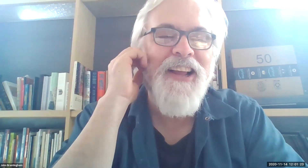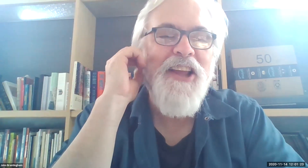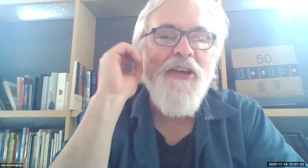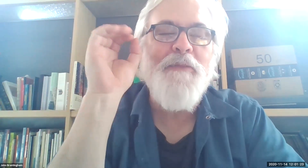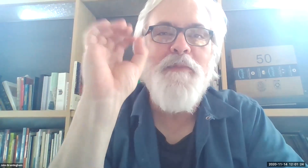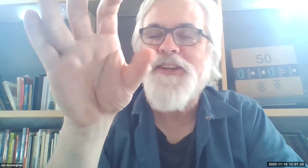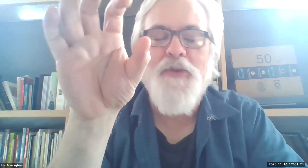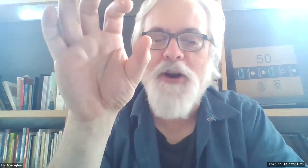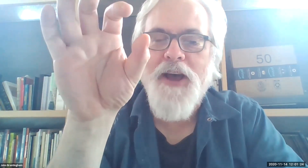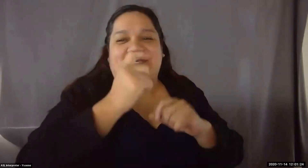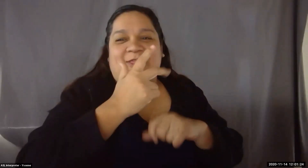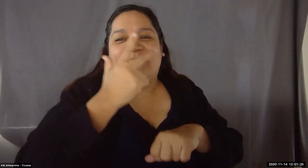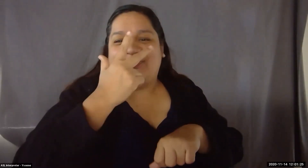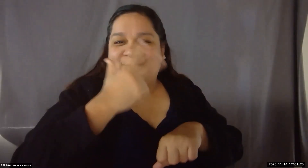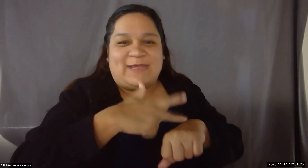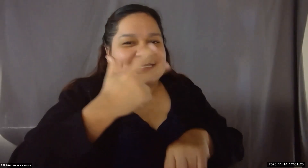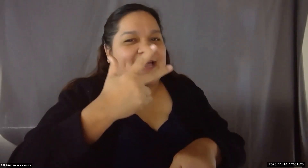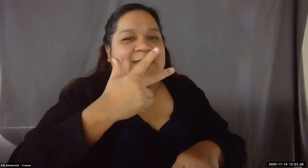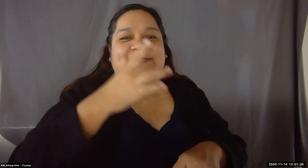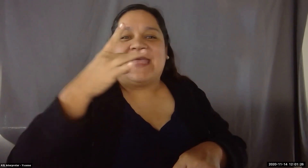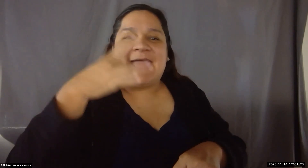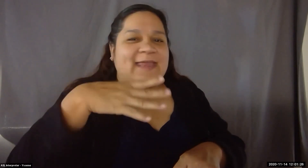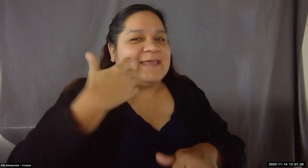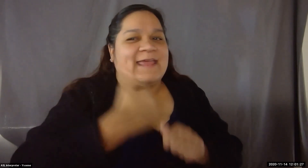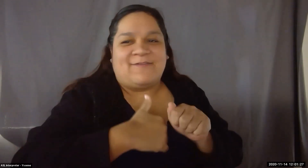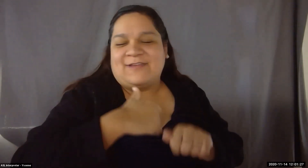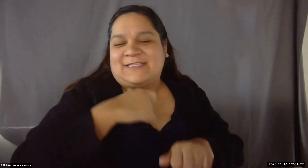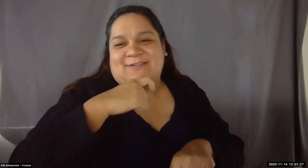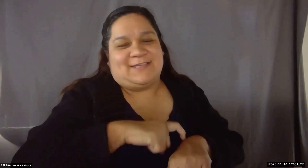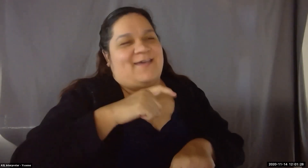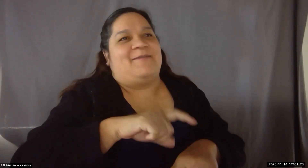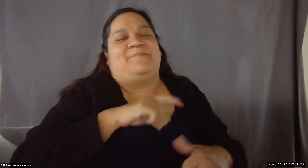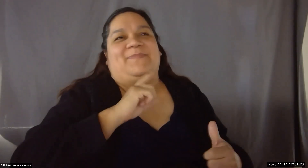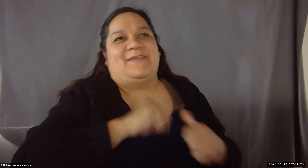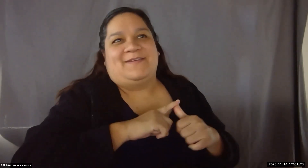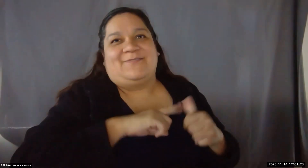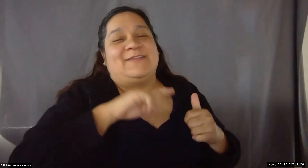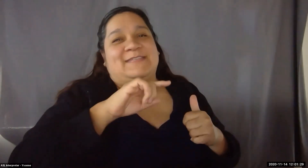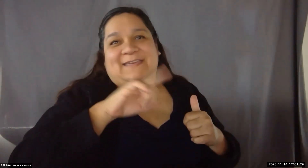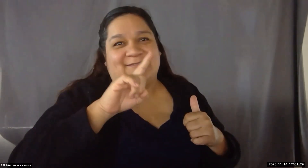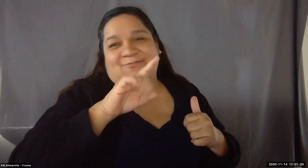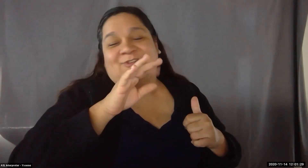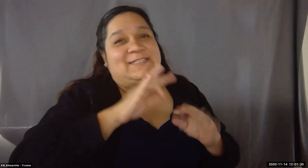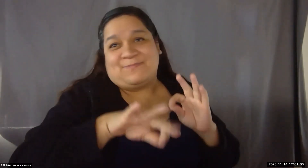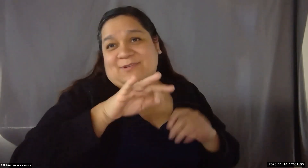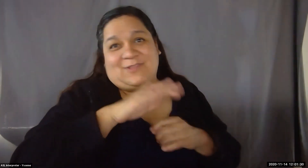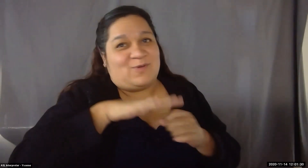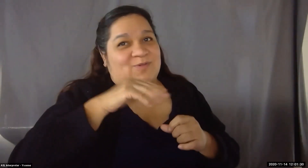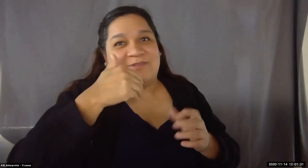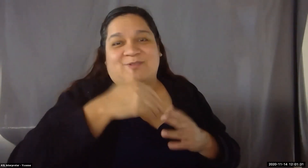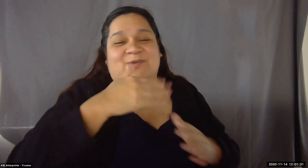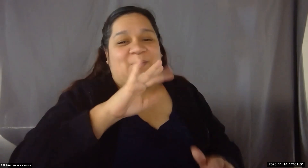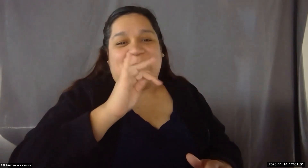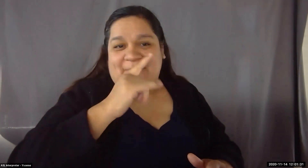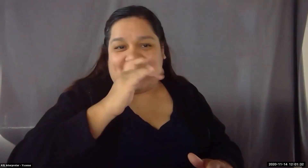Right? The best. I camped 3 times, hated every single time. We did real simple,